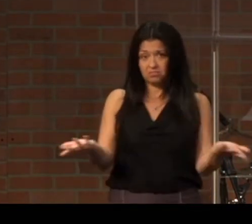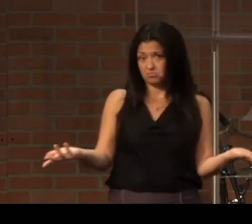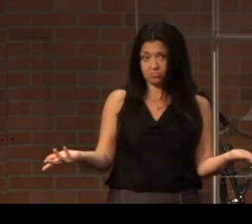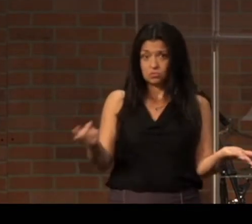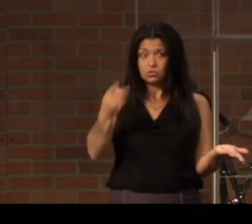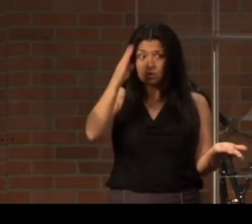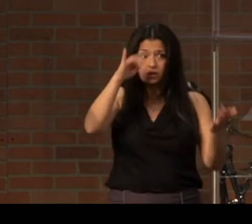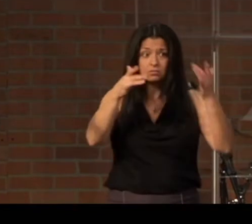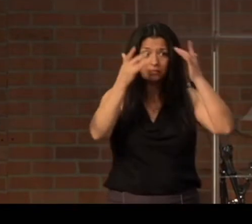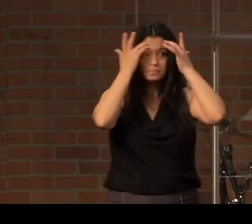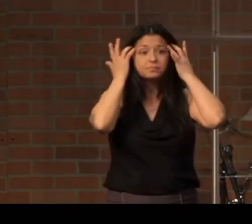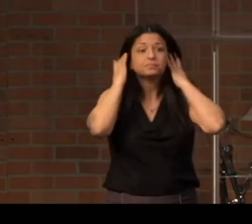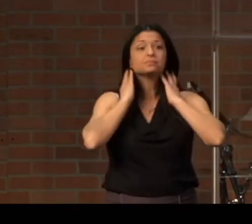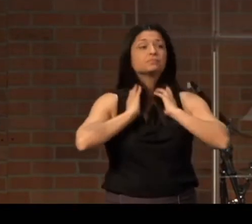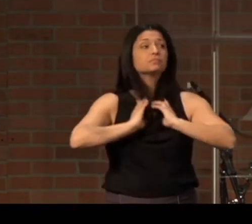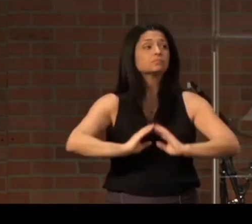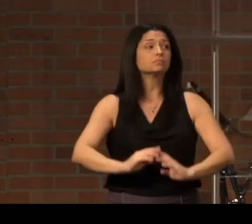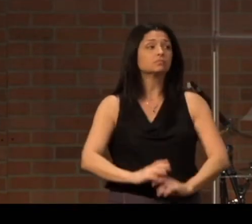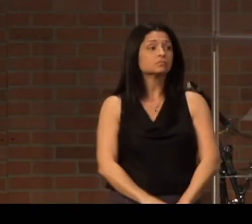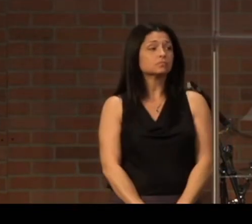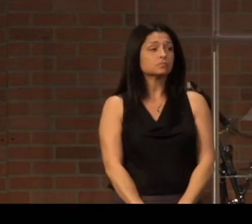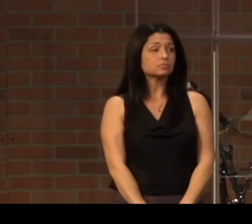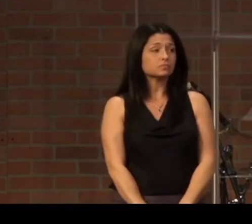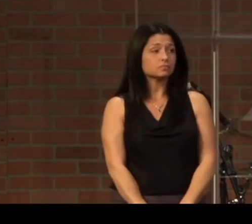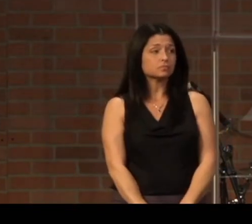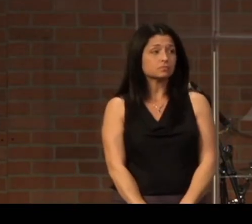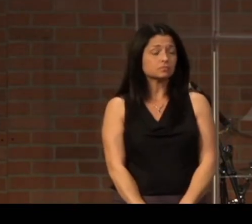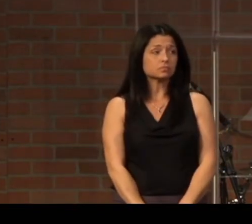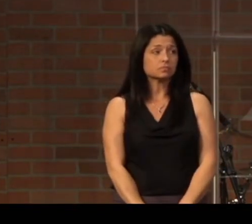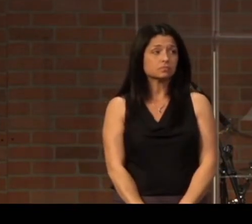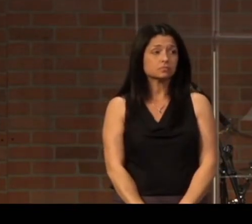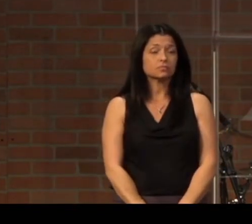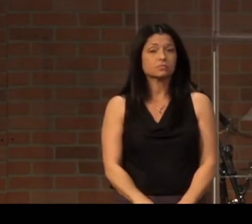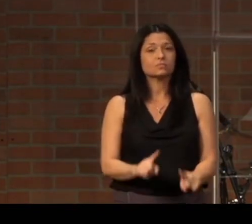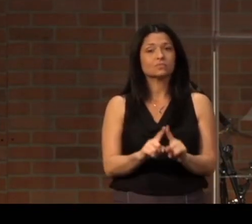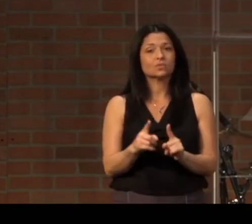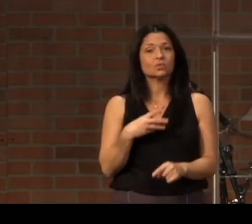You don't. But oh, man,